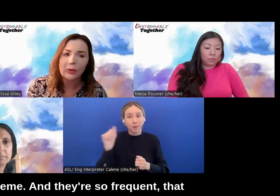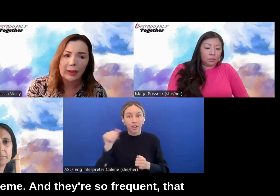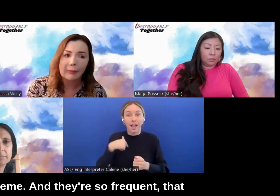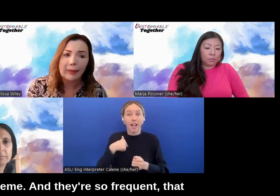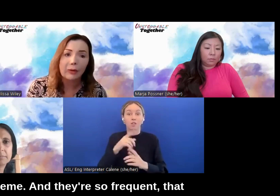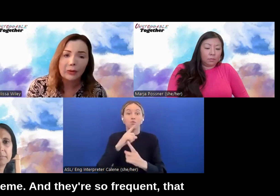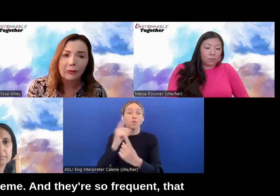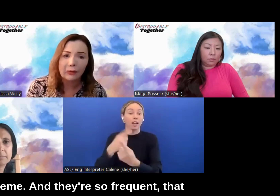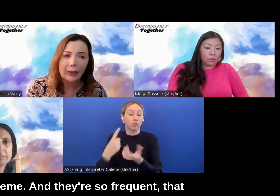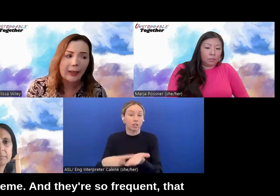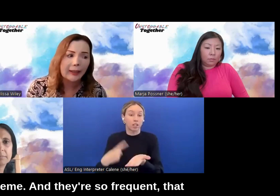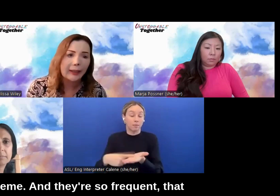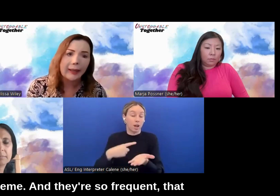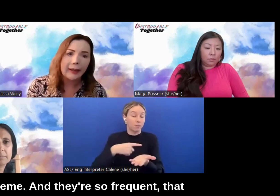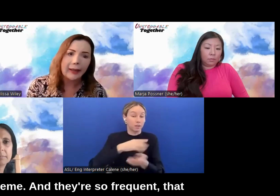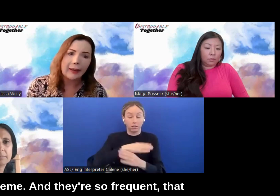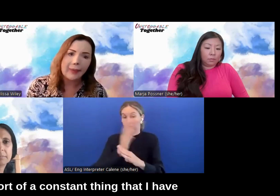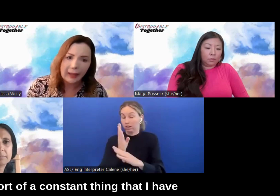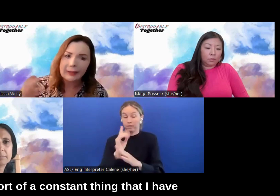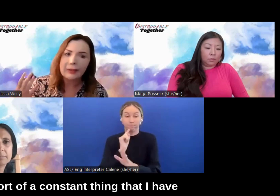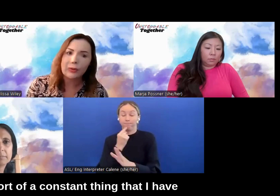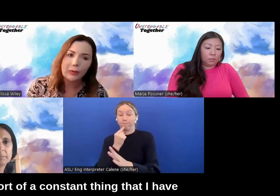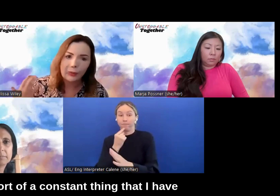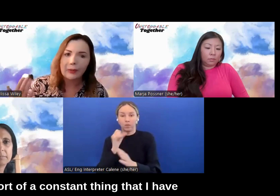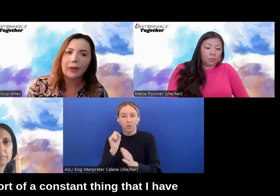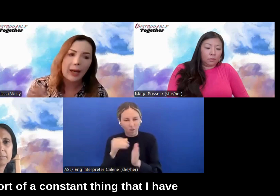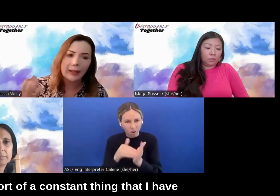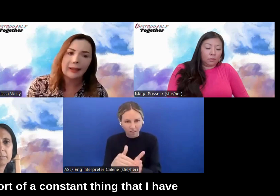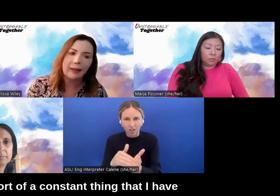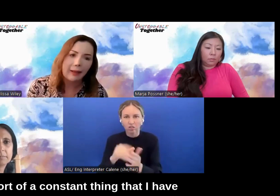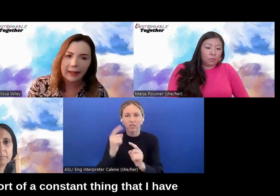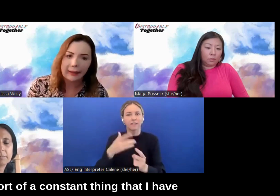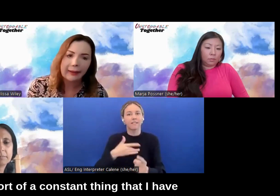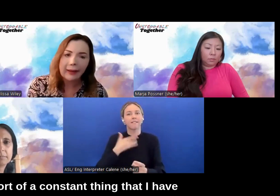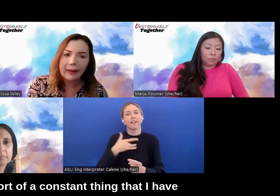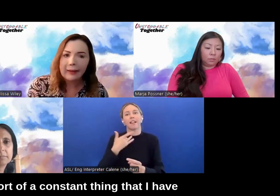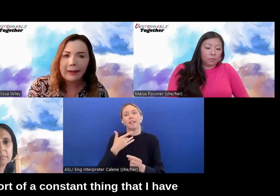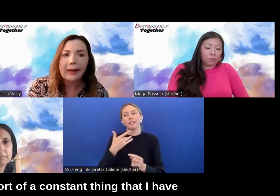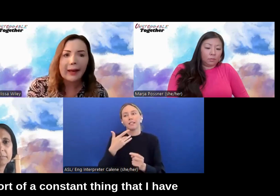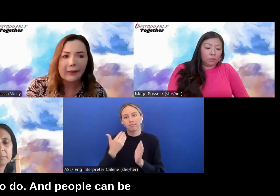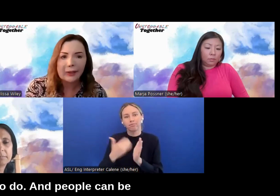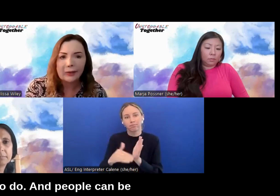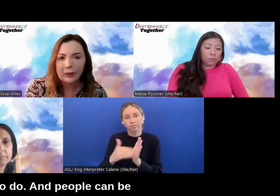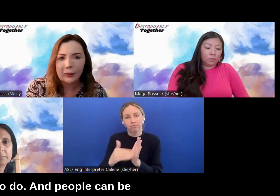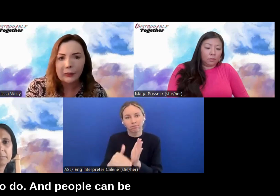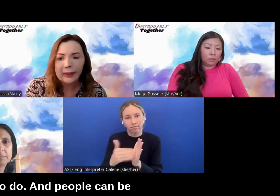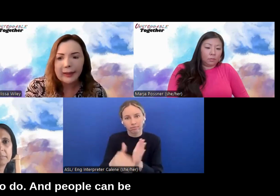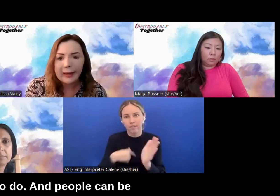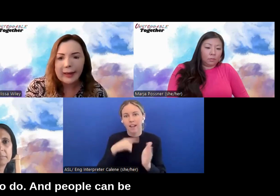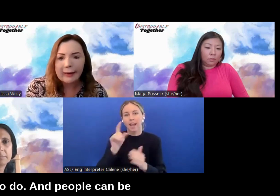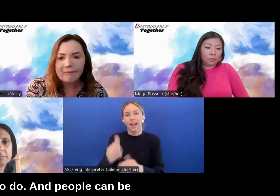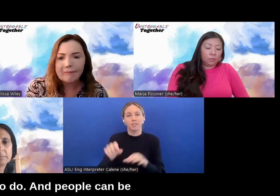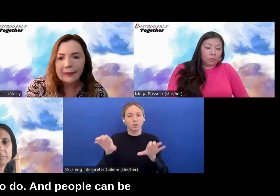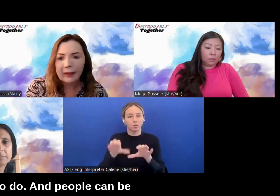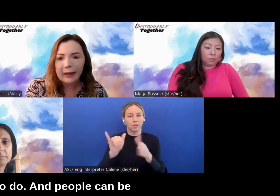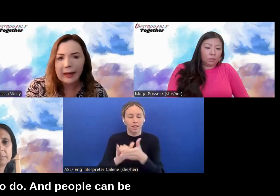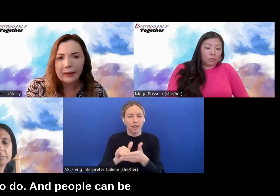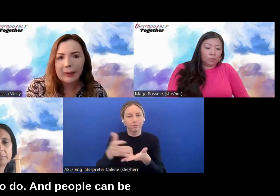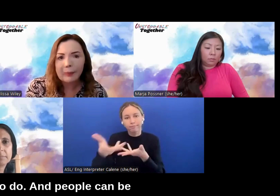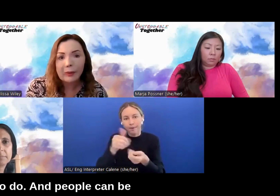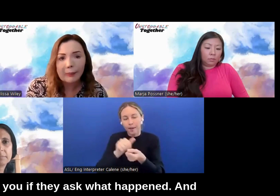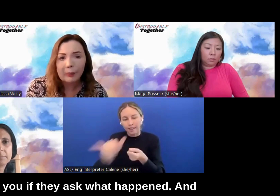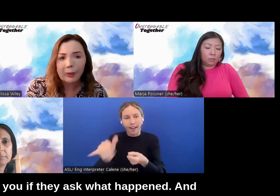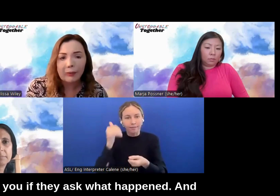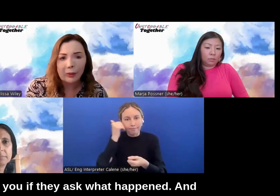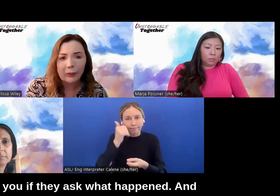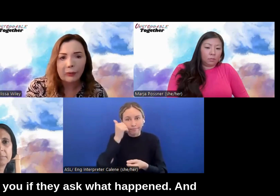so extreme and they're so frequent that it's just sort of a constant thing that I have to do. And